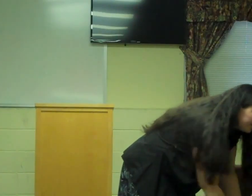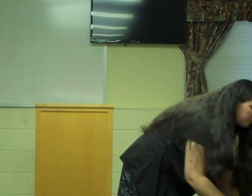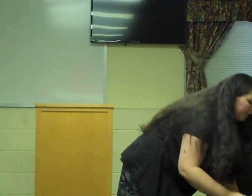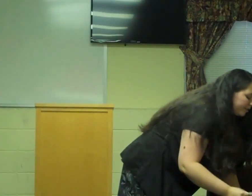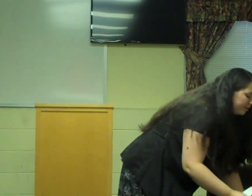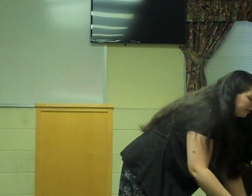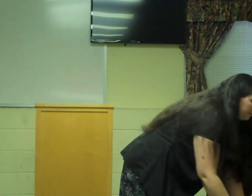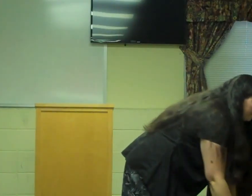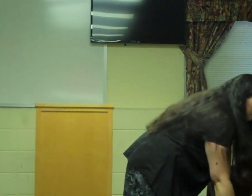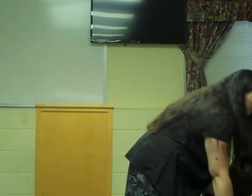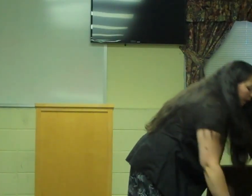this week's